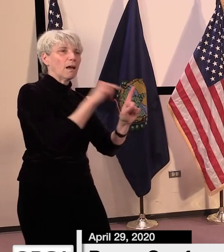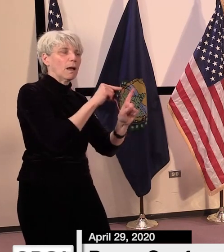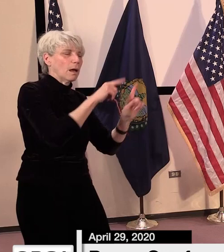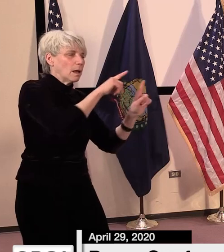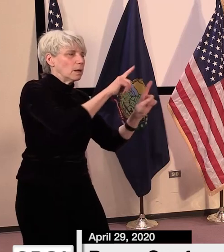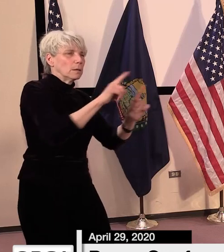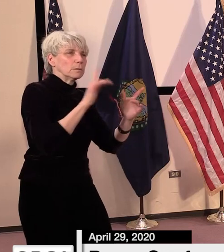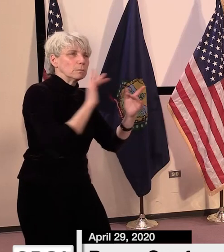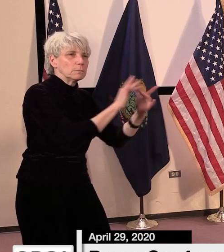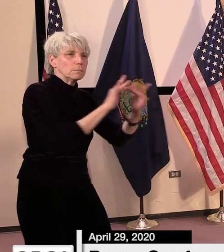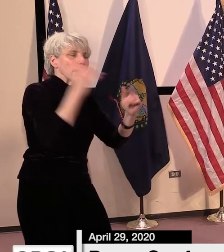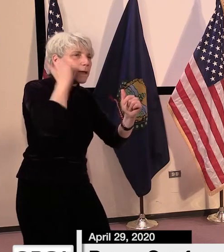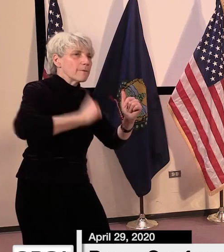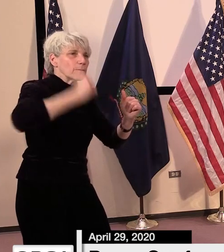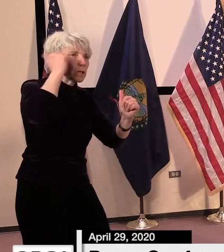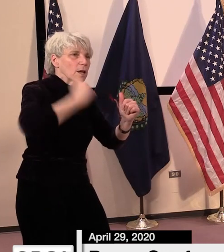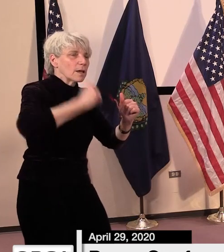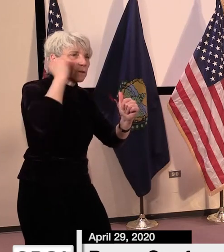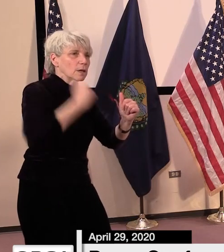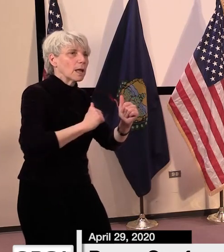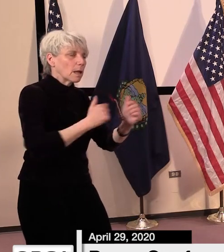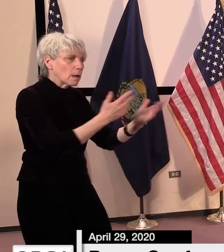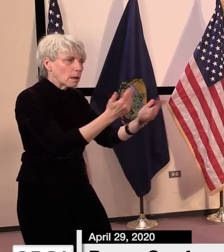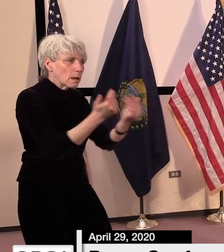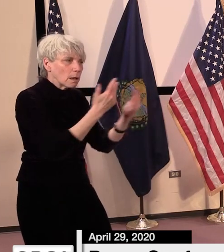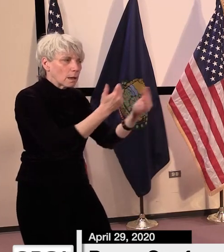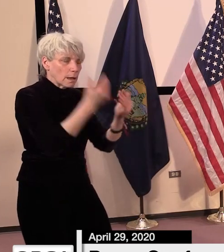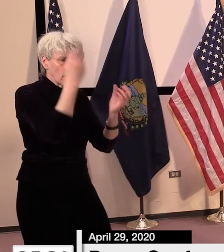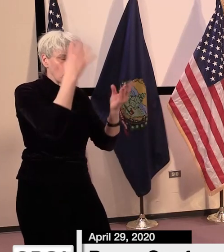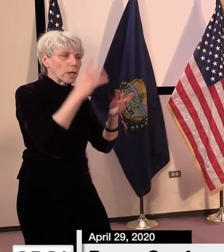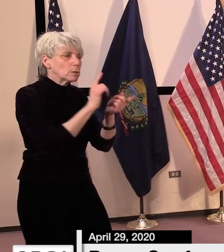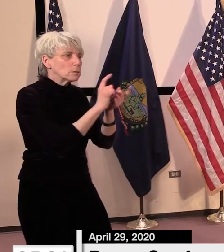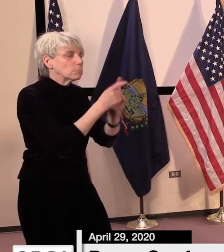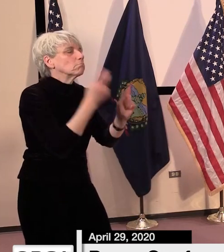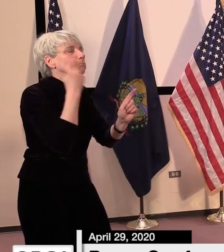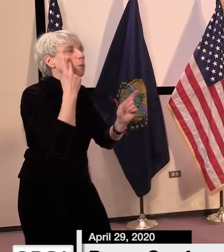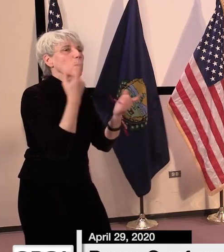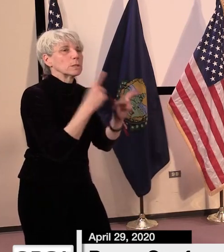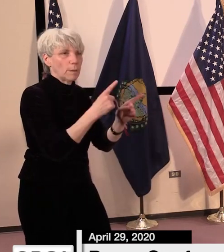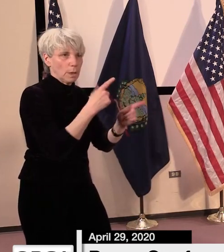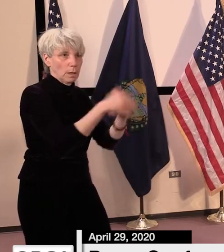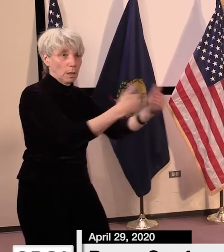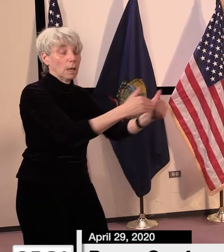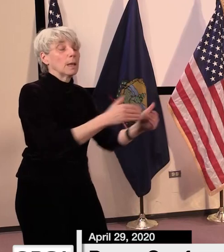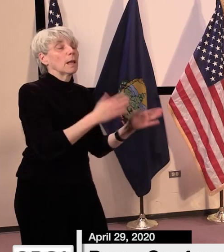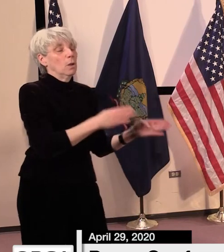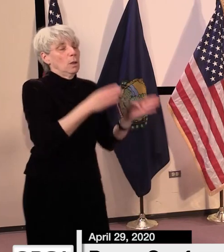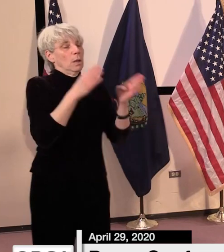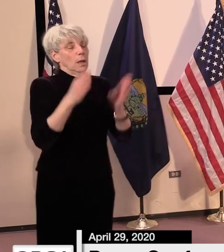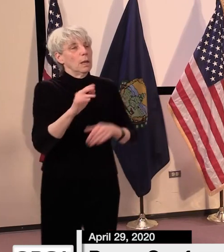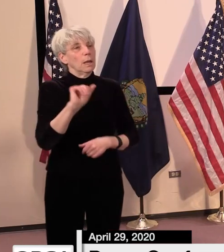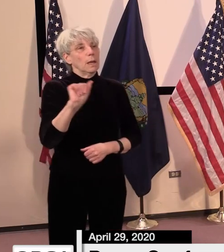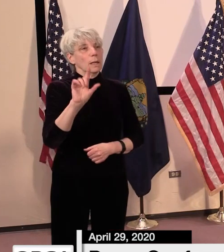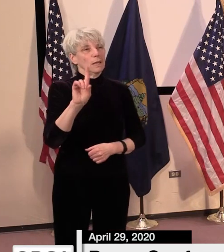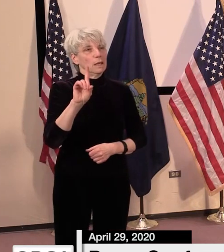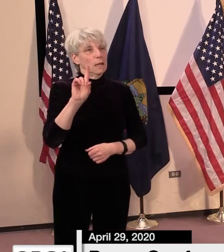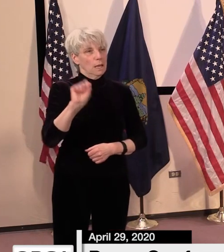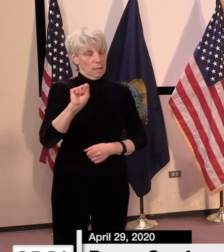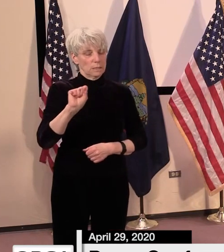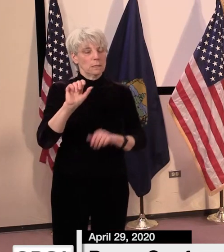as their situations may evolve. And then I'll turn it over to ADS for the more technology